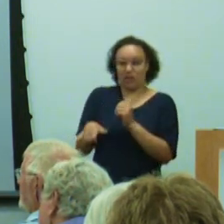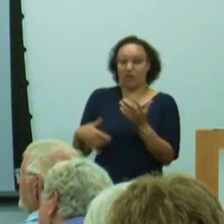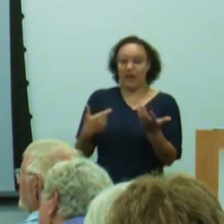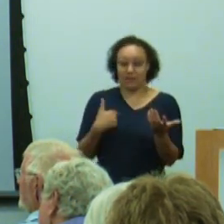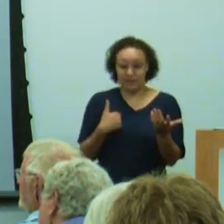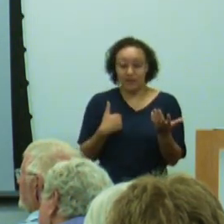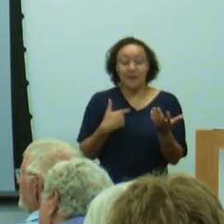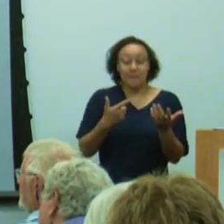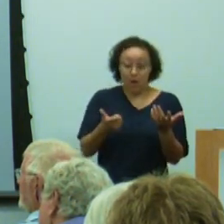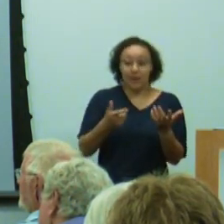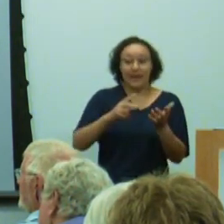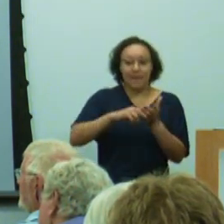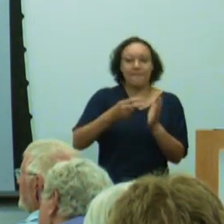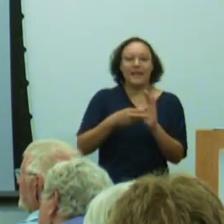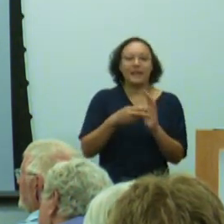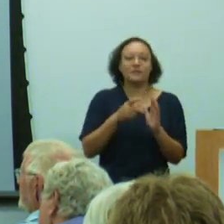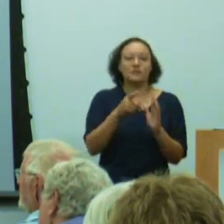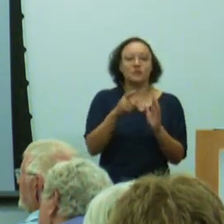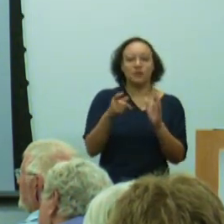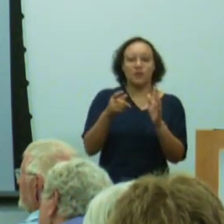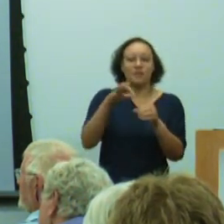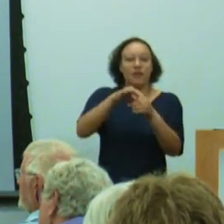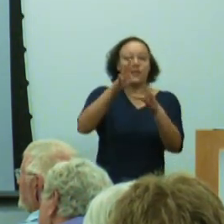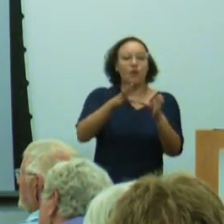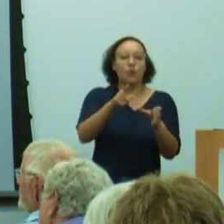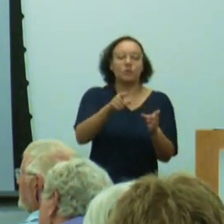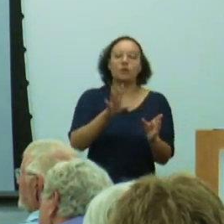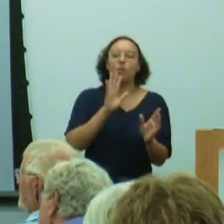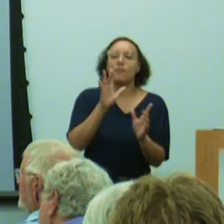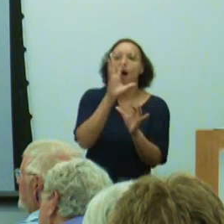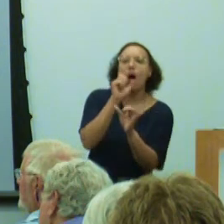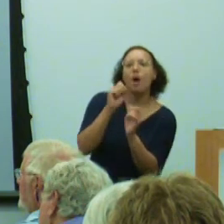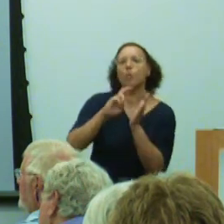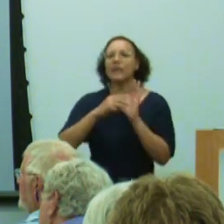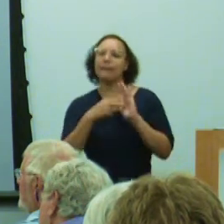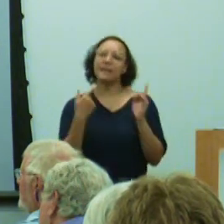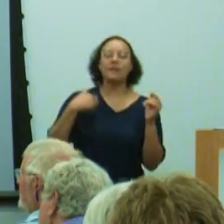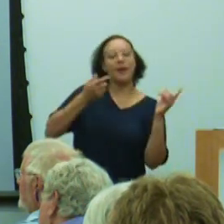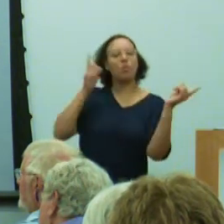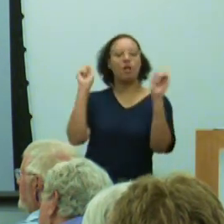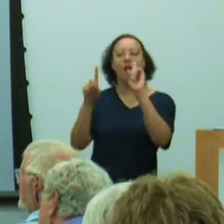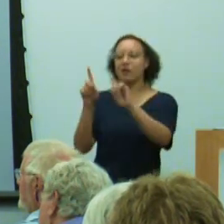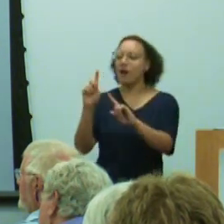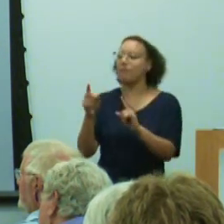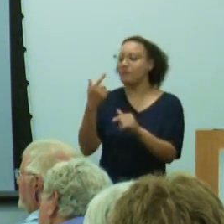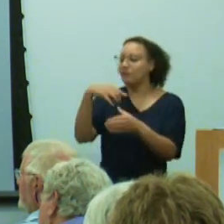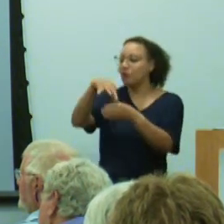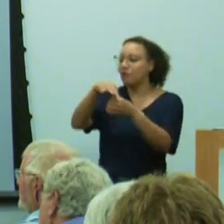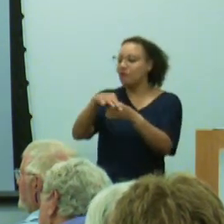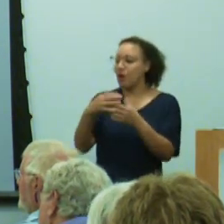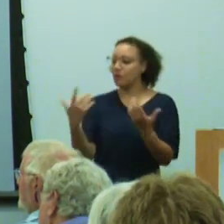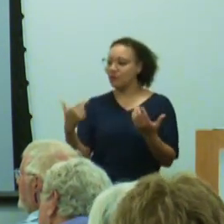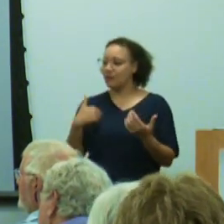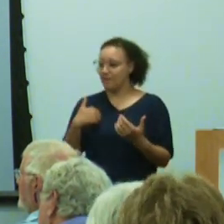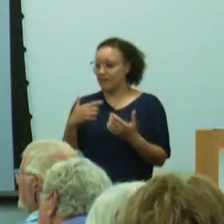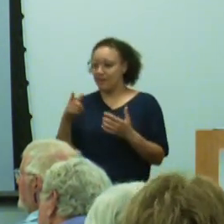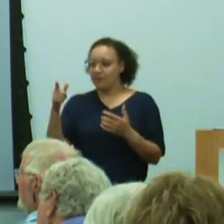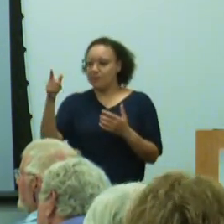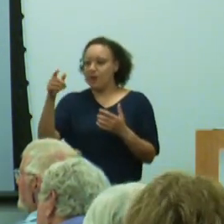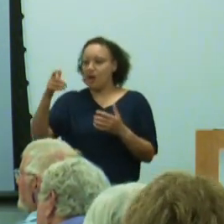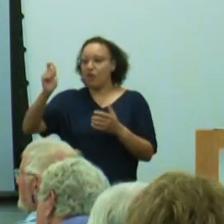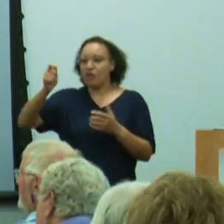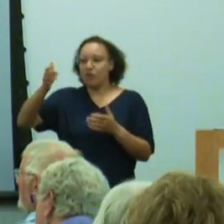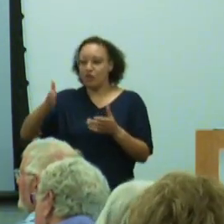voters. Judges that think there's a risk to the community don't give faith. There's no amount of faith.